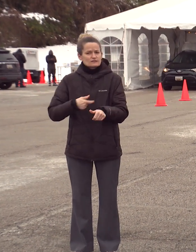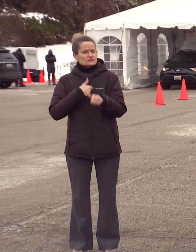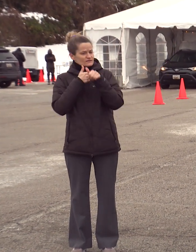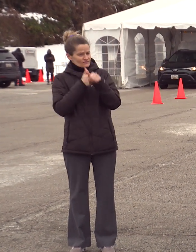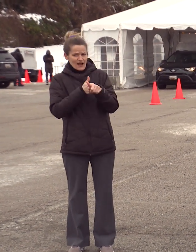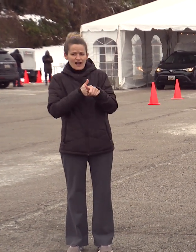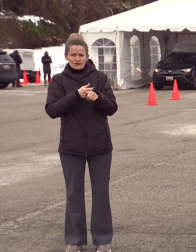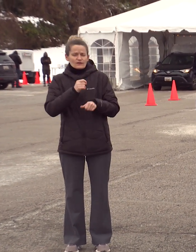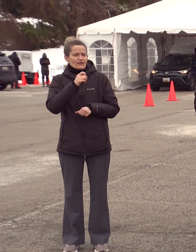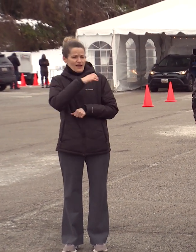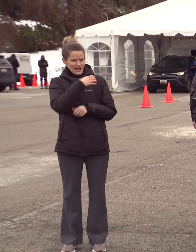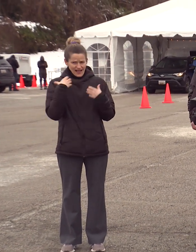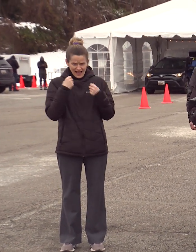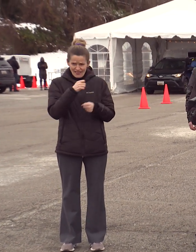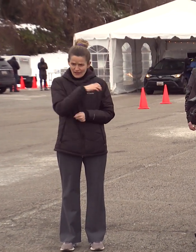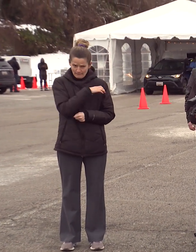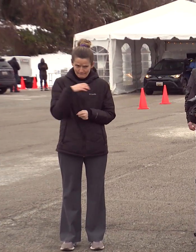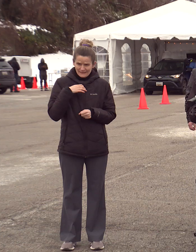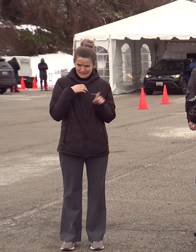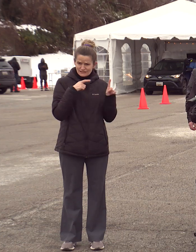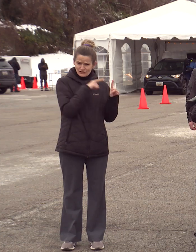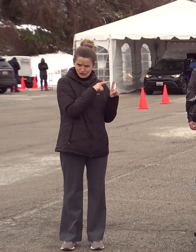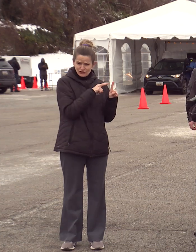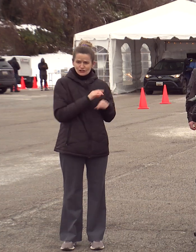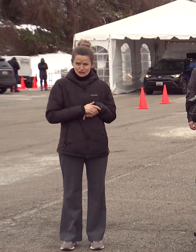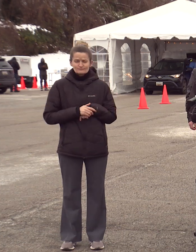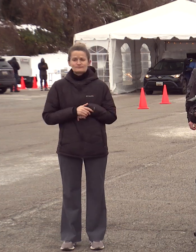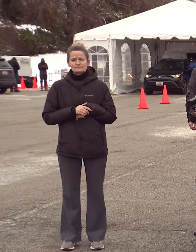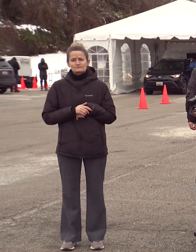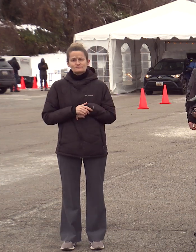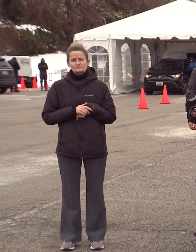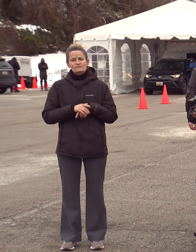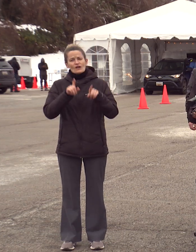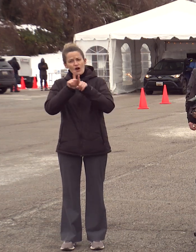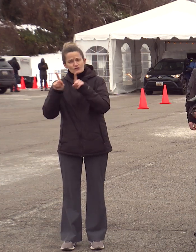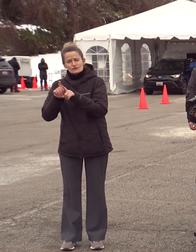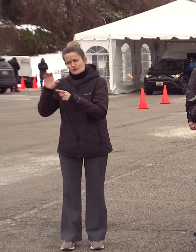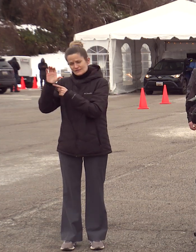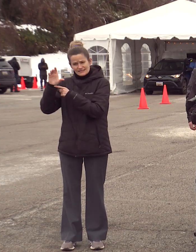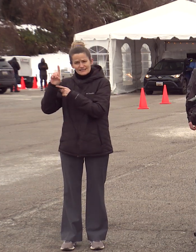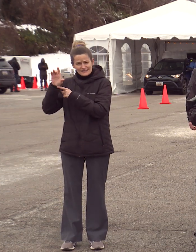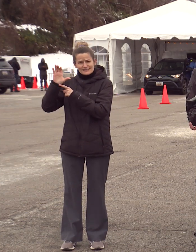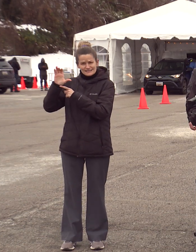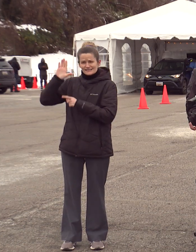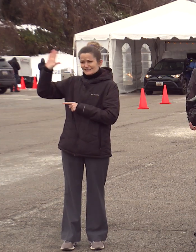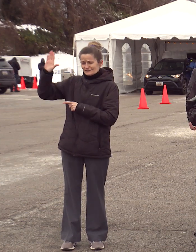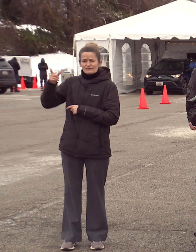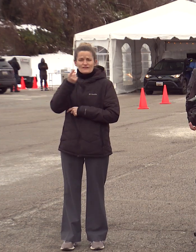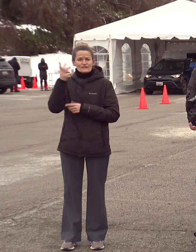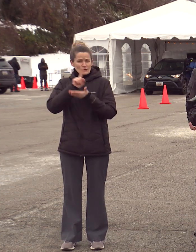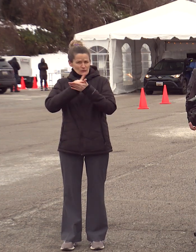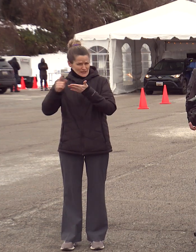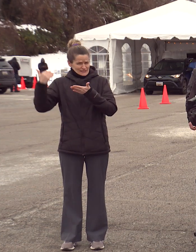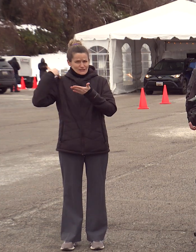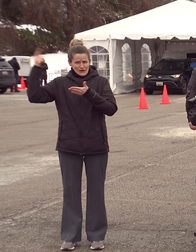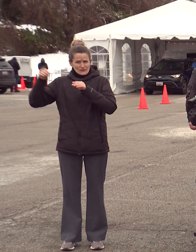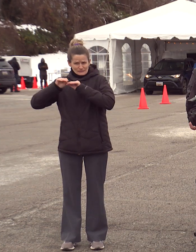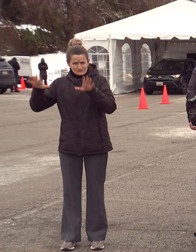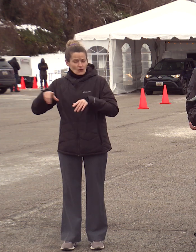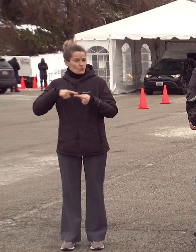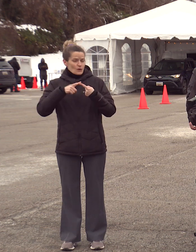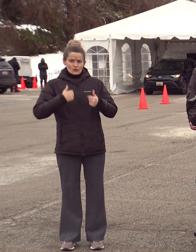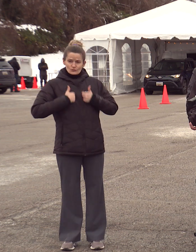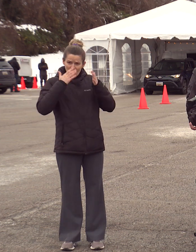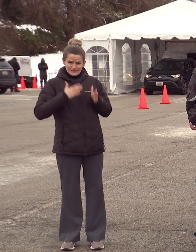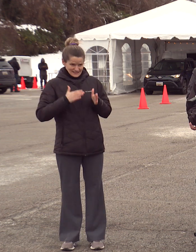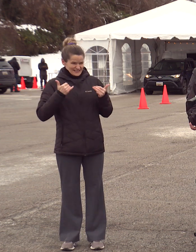ago, especially as our young people get ready to return to the classroom. And I want to thank everyone in Baltimore that has